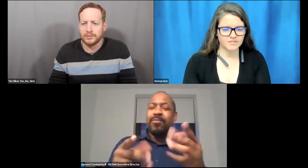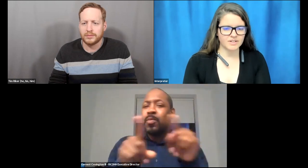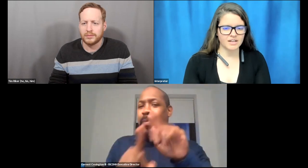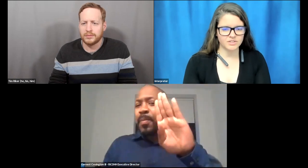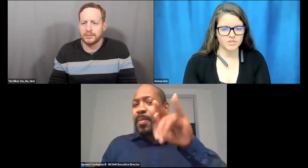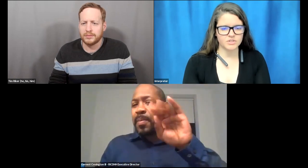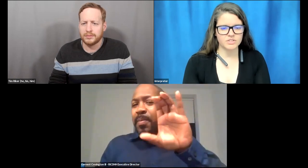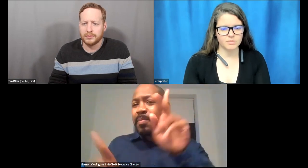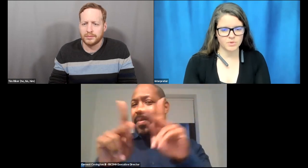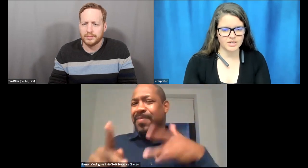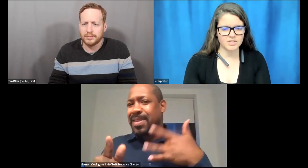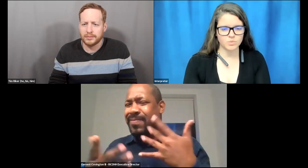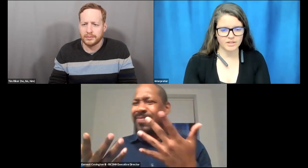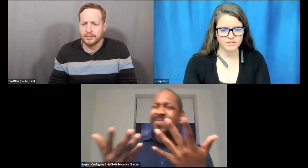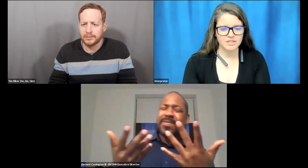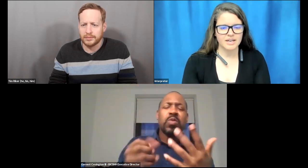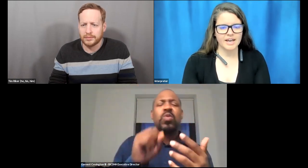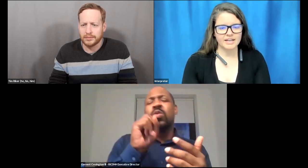Pacific Islanders community as well, and